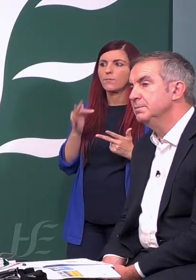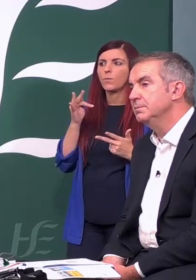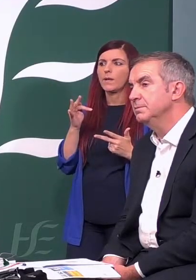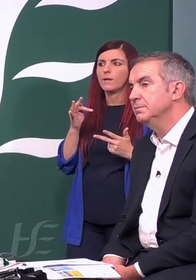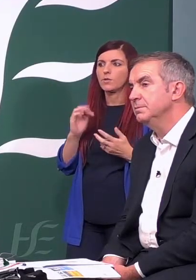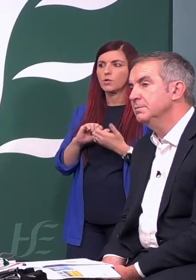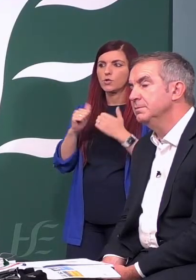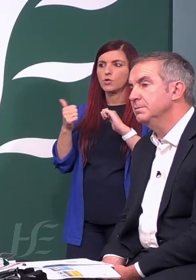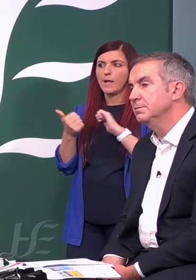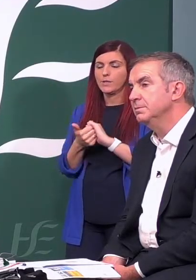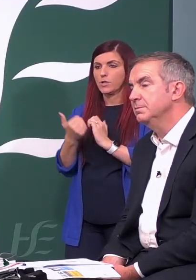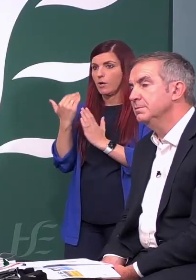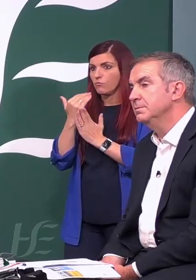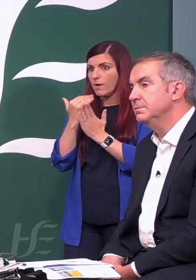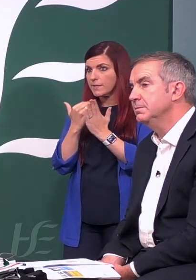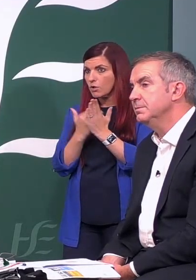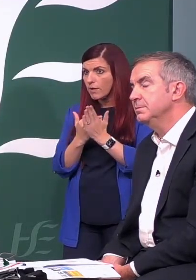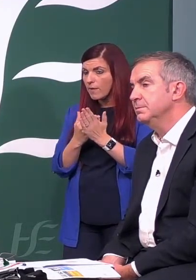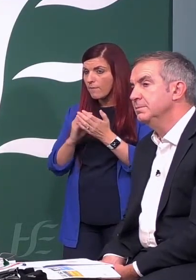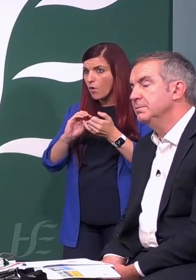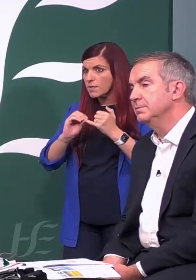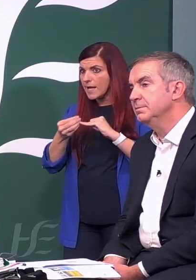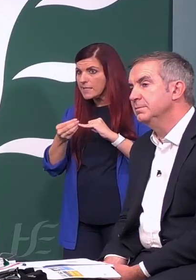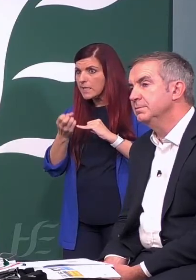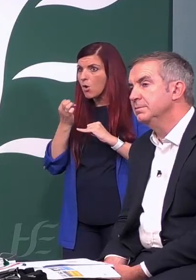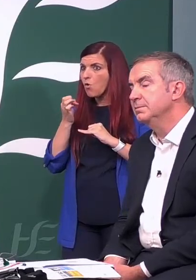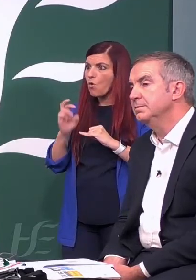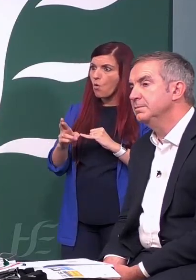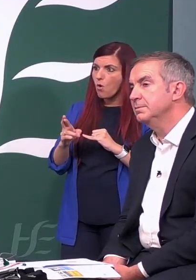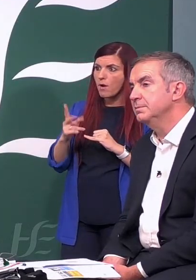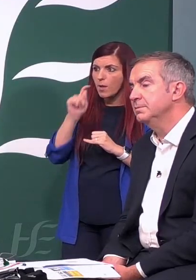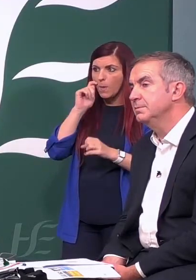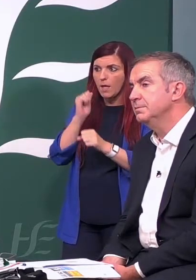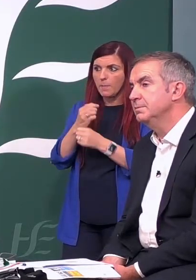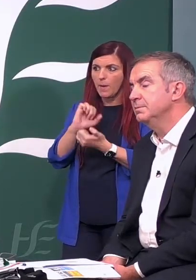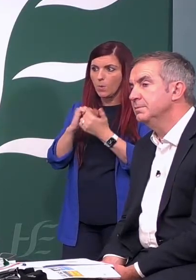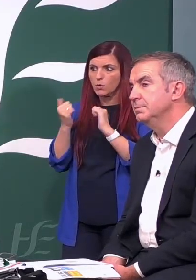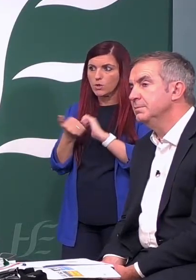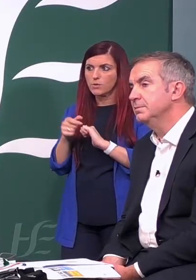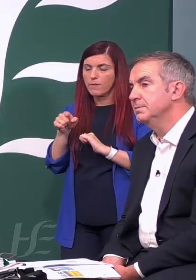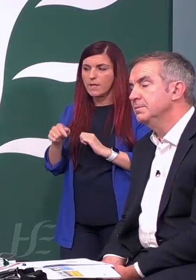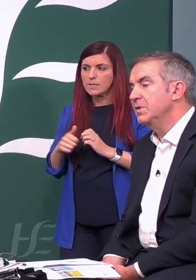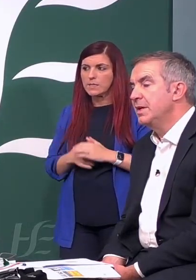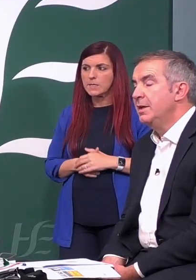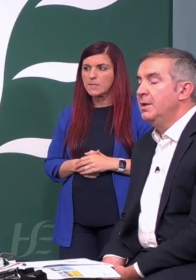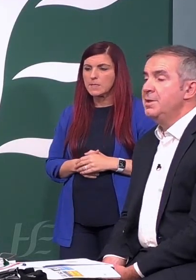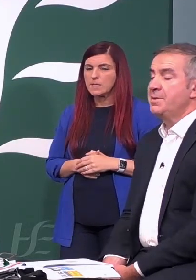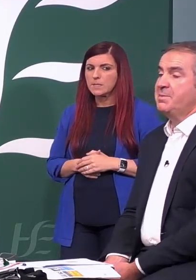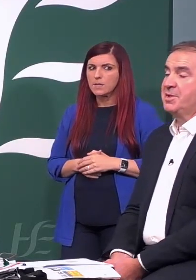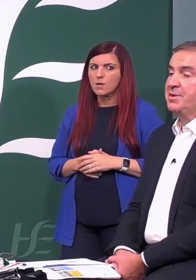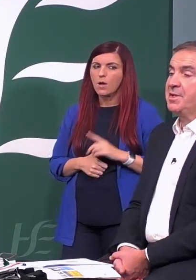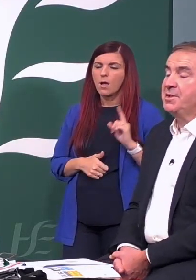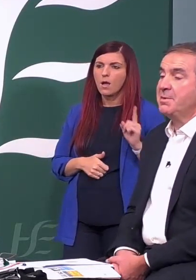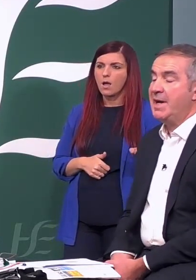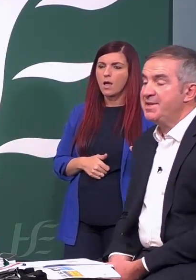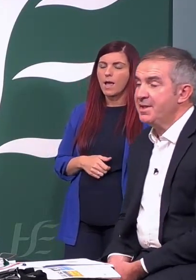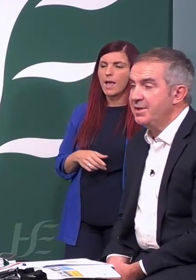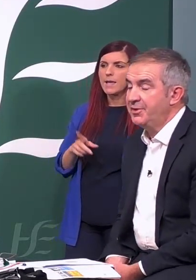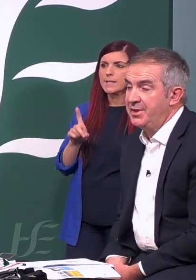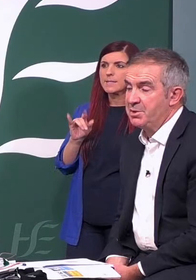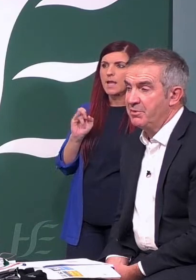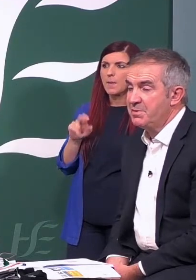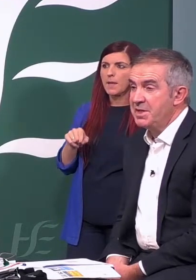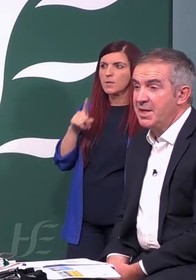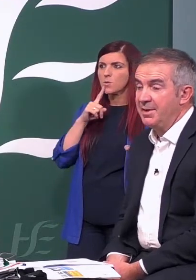to GP referral only, so that you're definitely getting all of the people who are symptomatic in first? So I suppose our surge